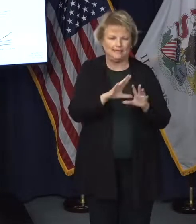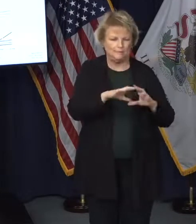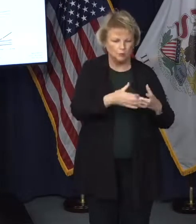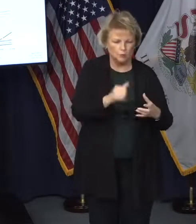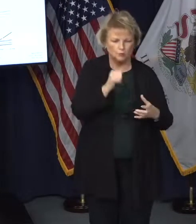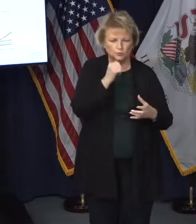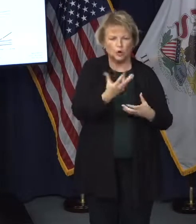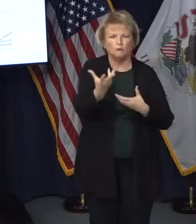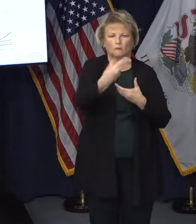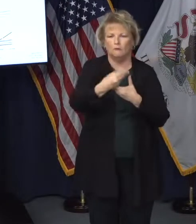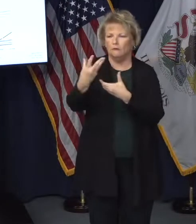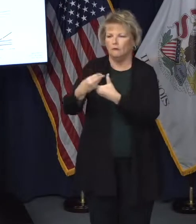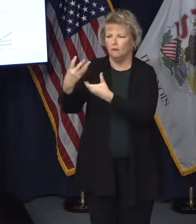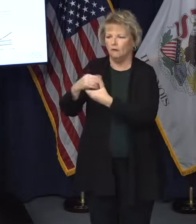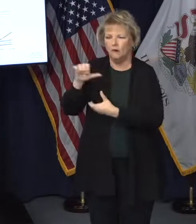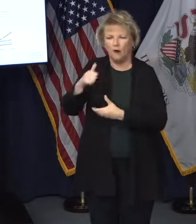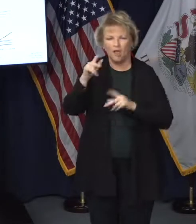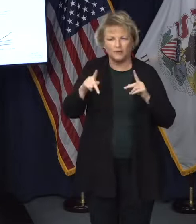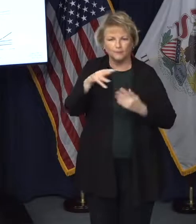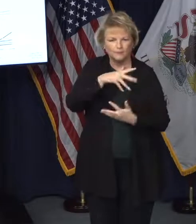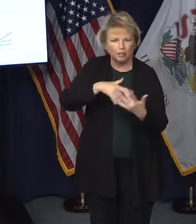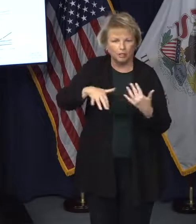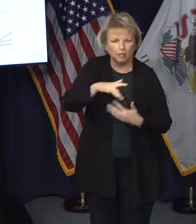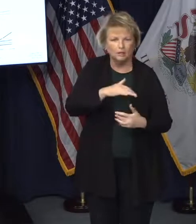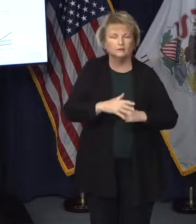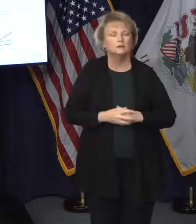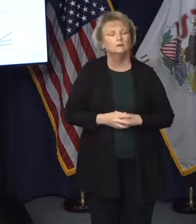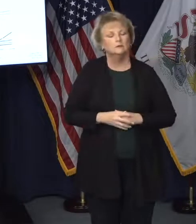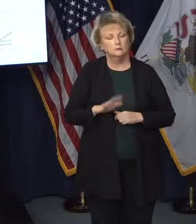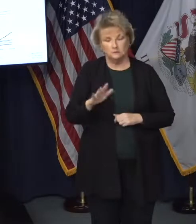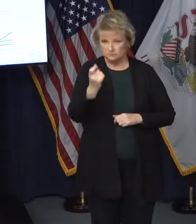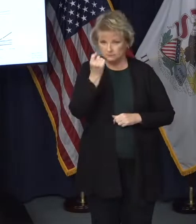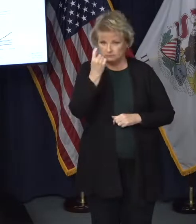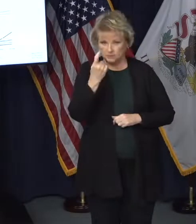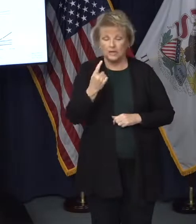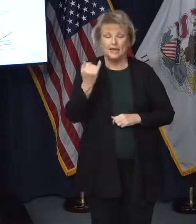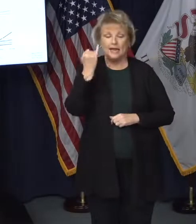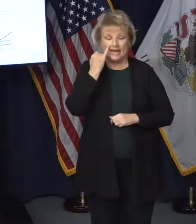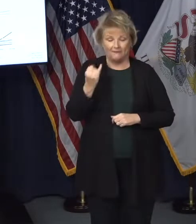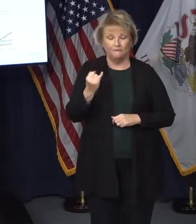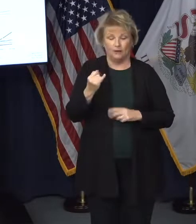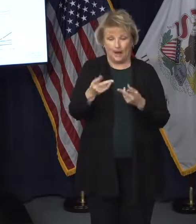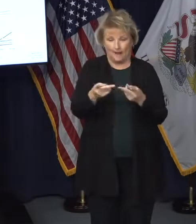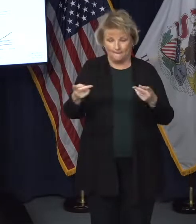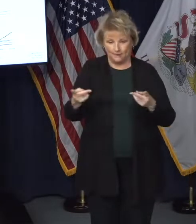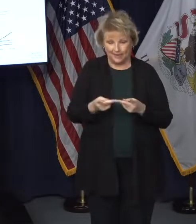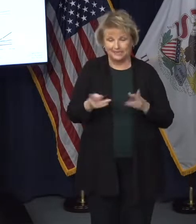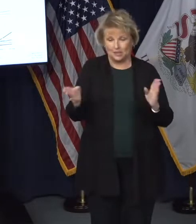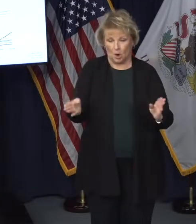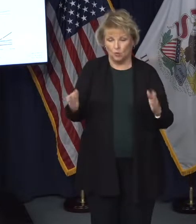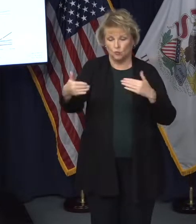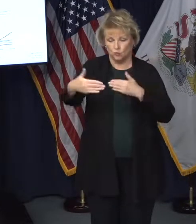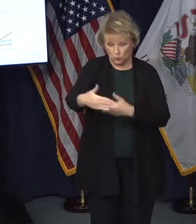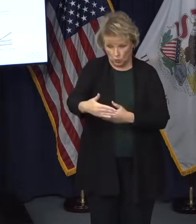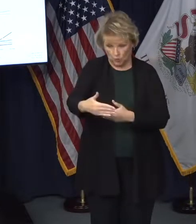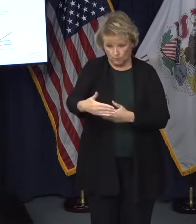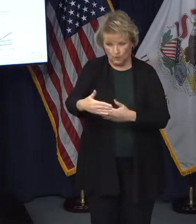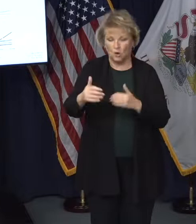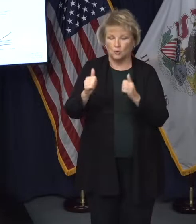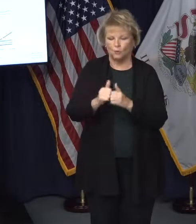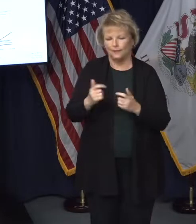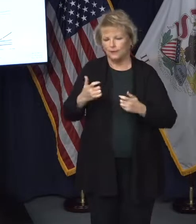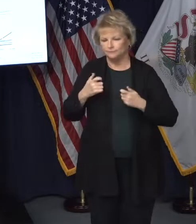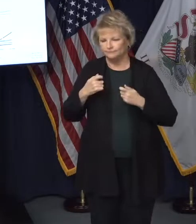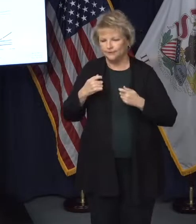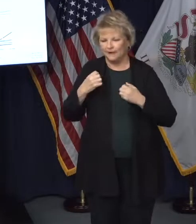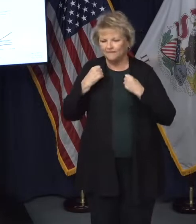bring other groups to form a gathering. You can see that an enclosed space, a room where there's a fitness